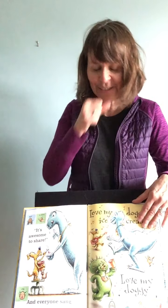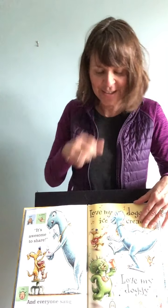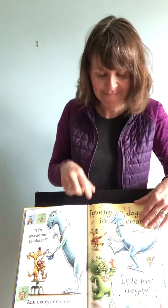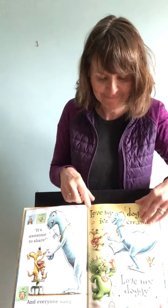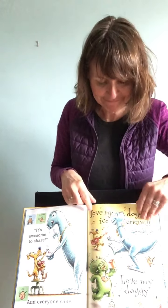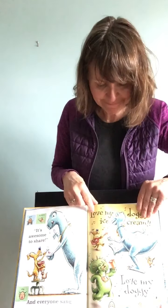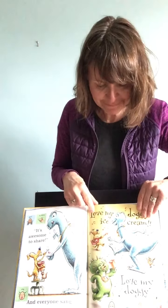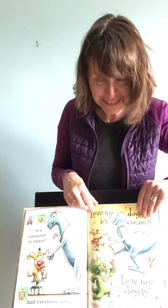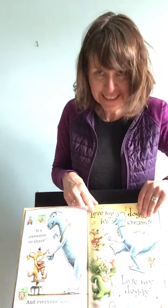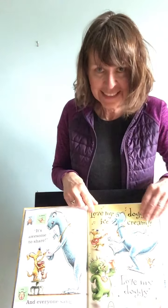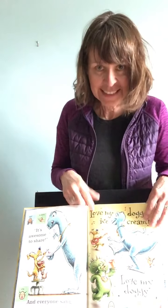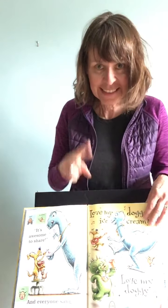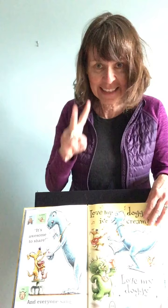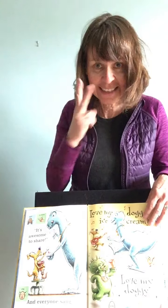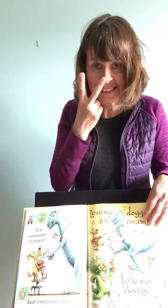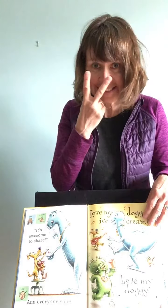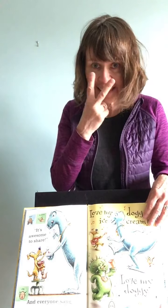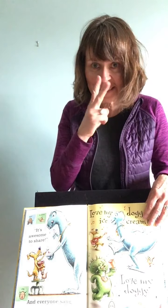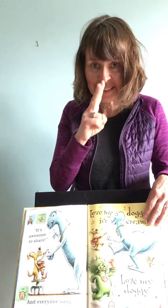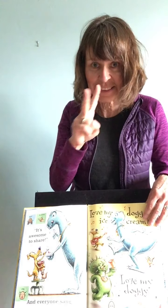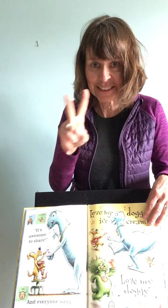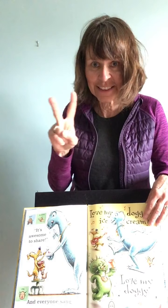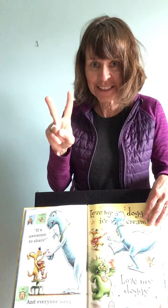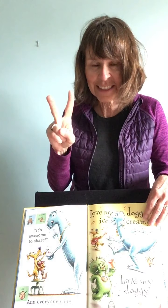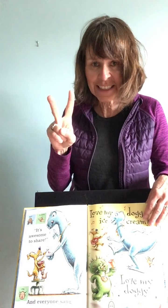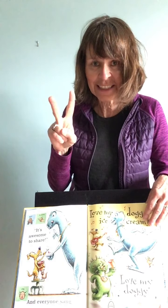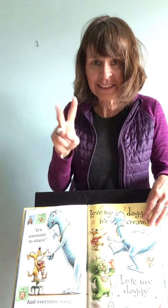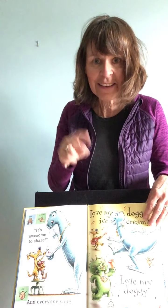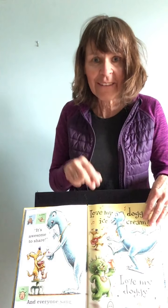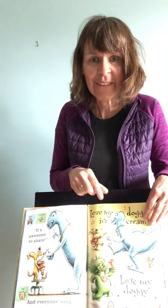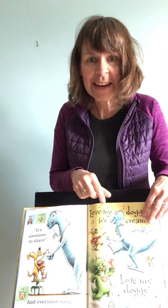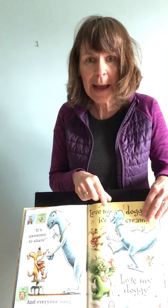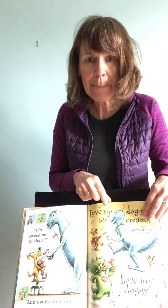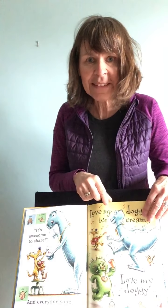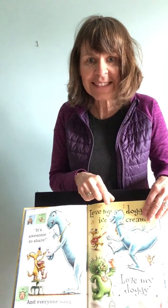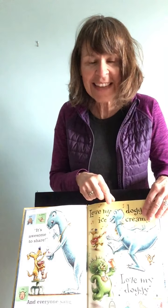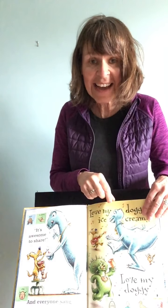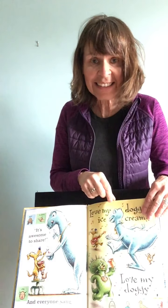cream. Let's look what happens next.